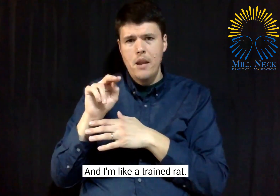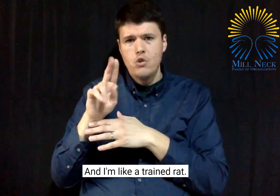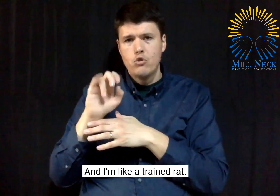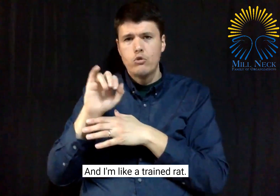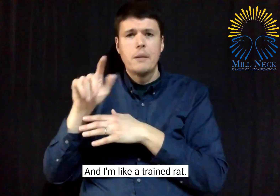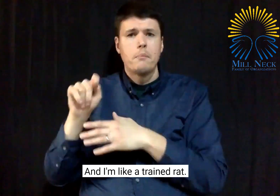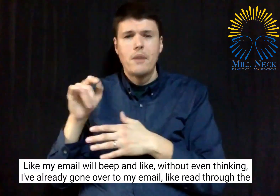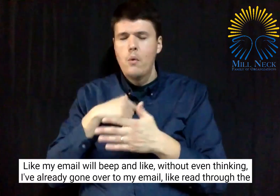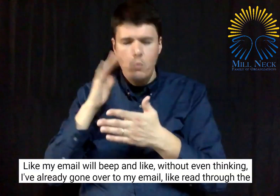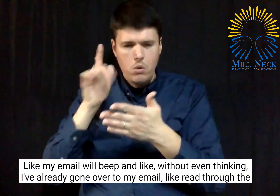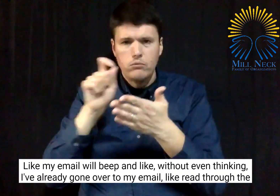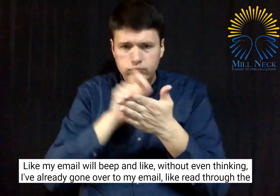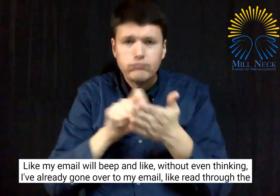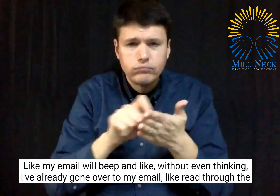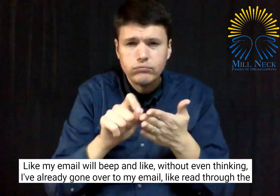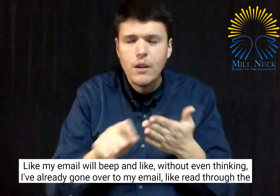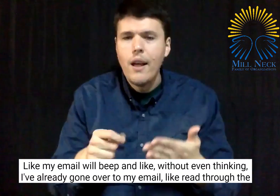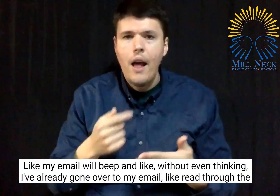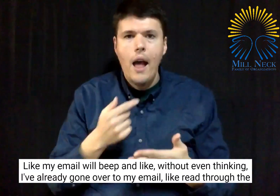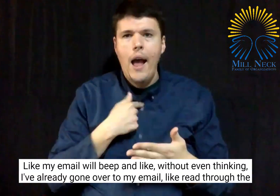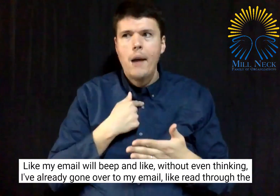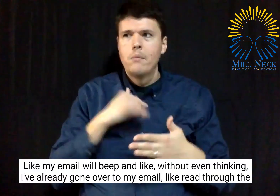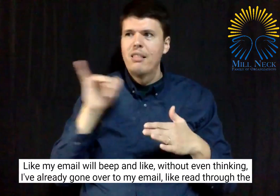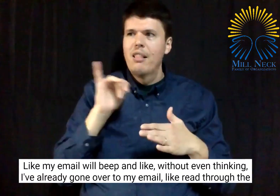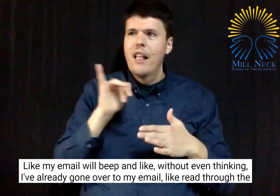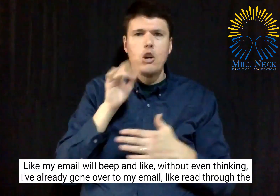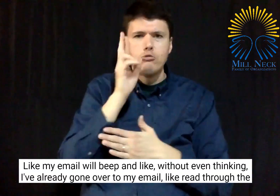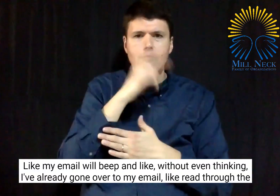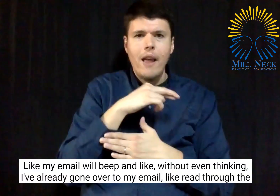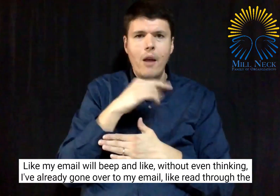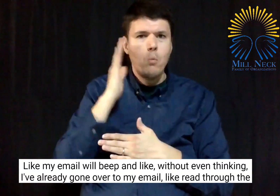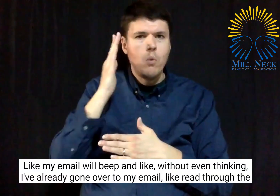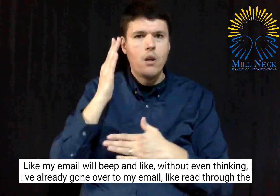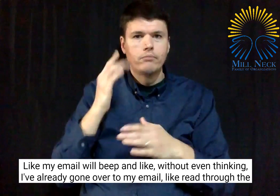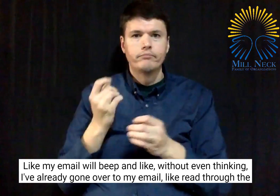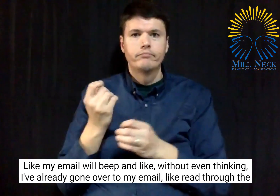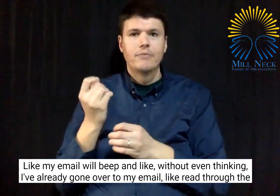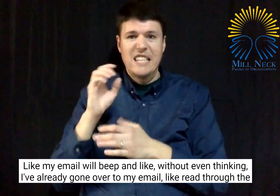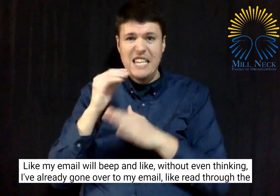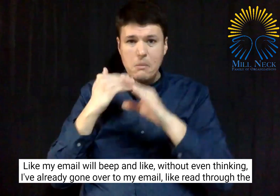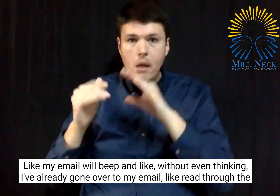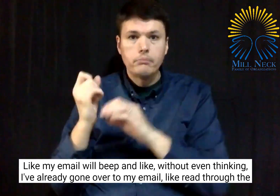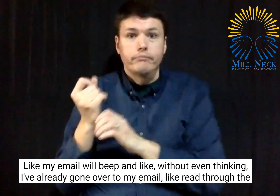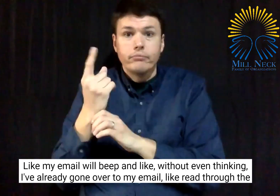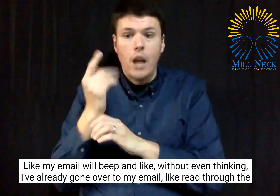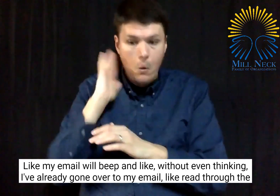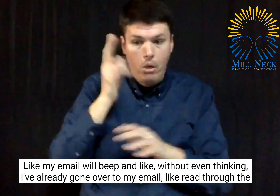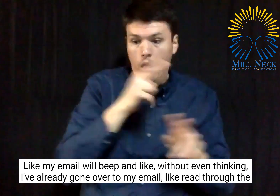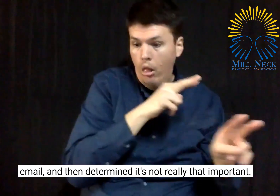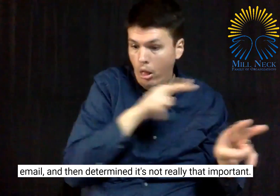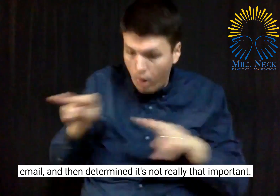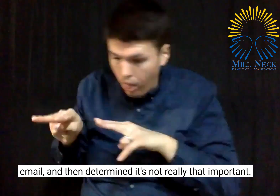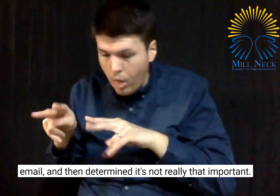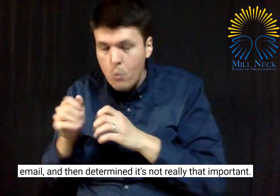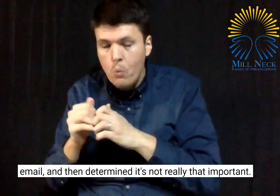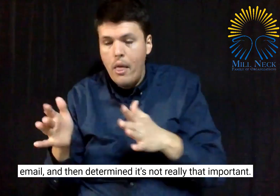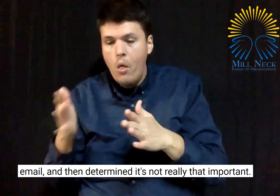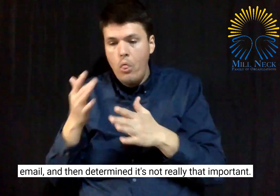trained rat. Like my email will beep and without even thinking, I've already gone over to my email, read through the email, and